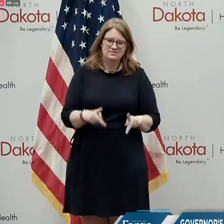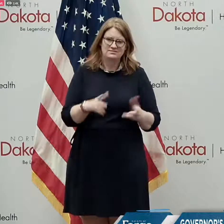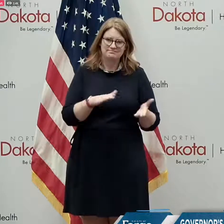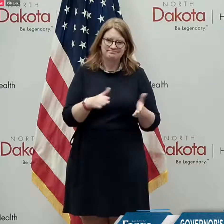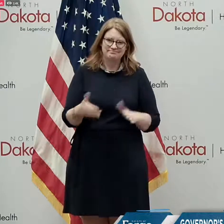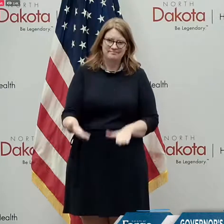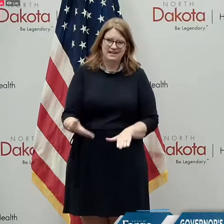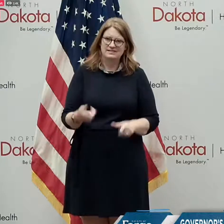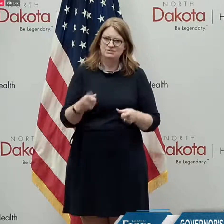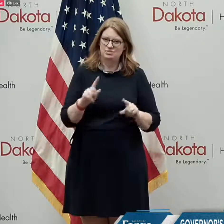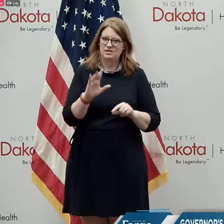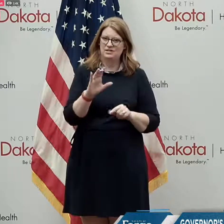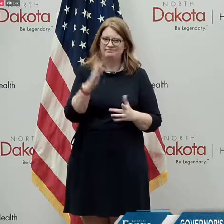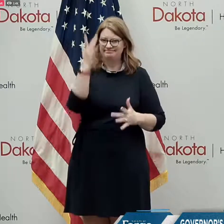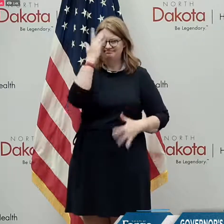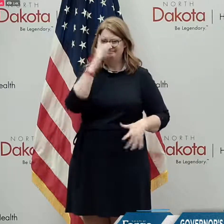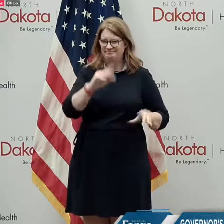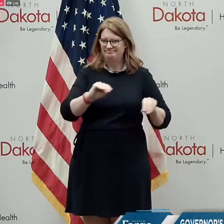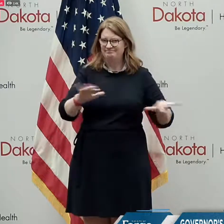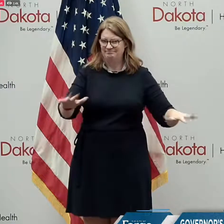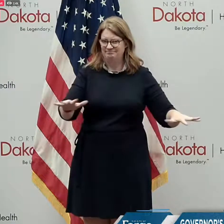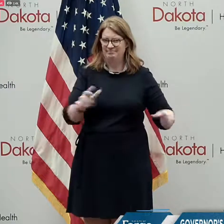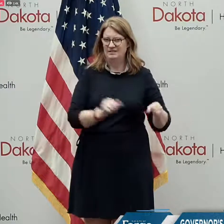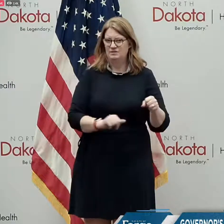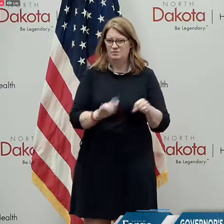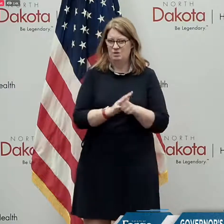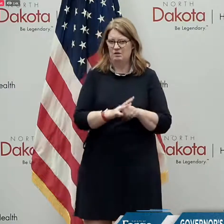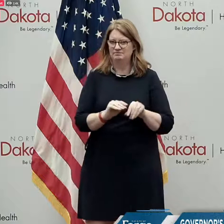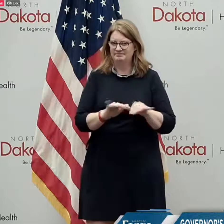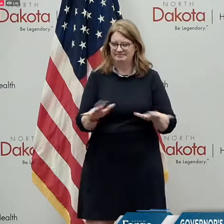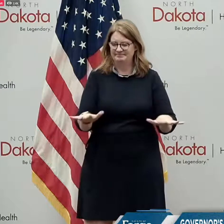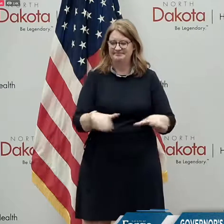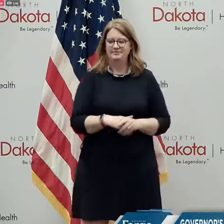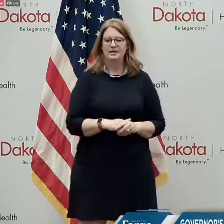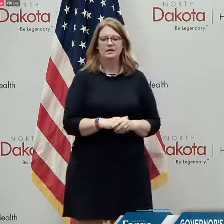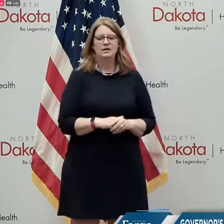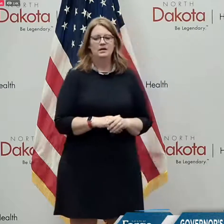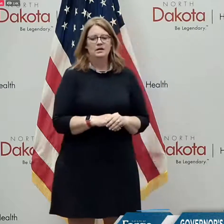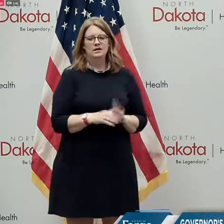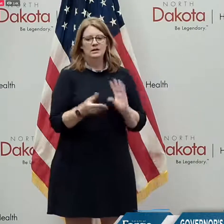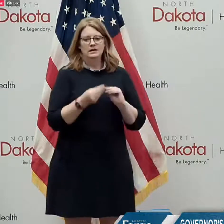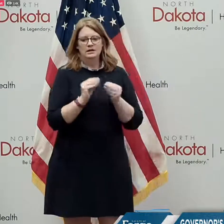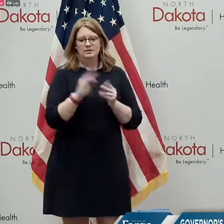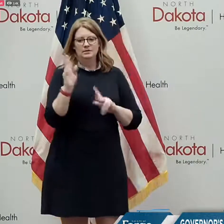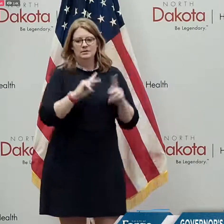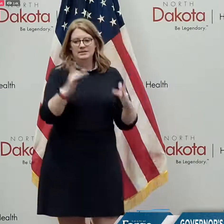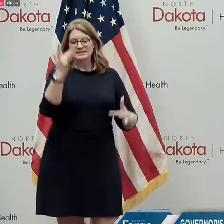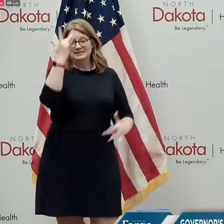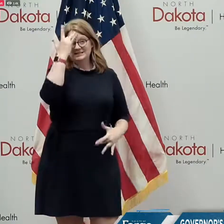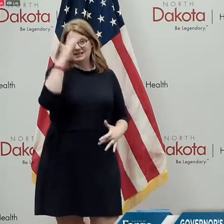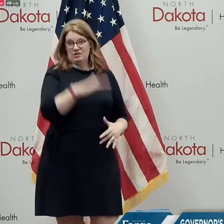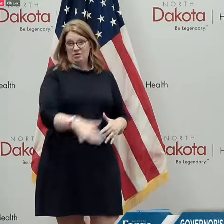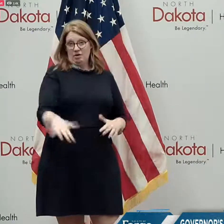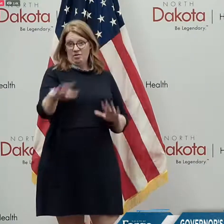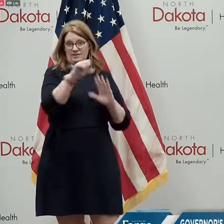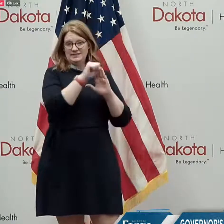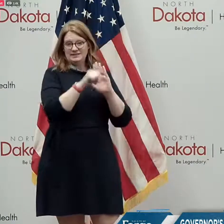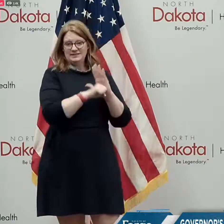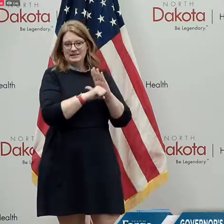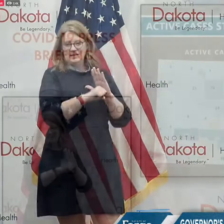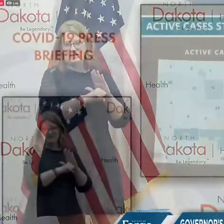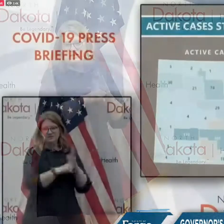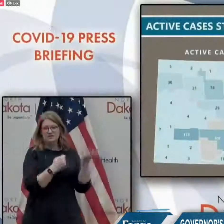of COVID-19. In terms of active cases across the state, again, we see fairly